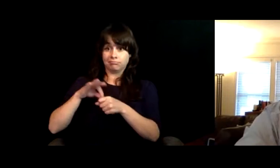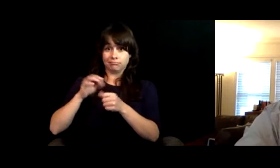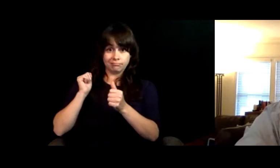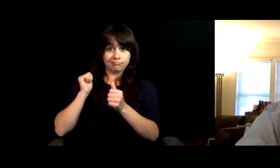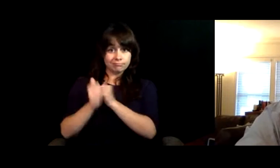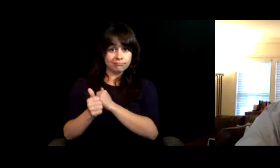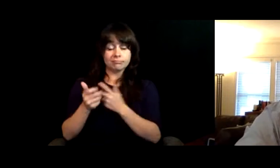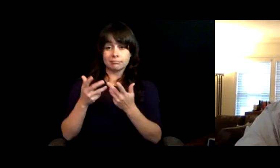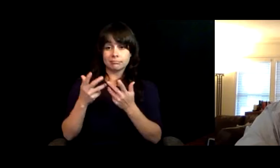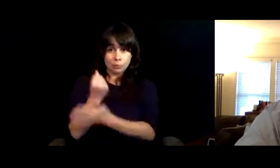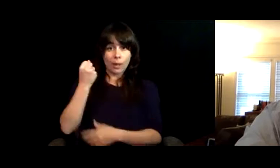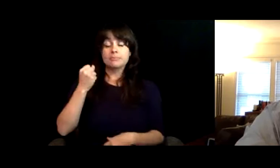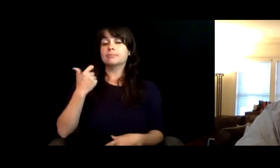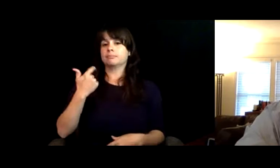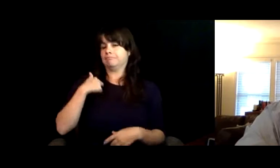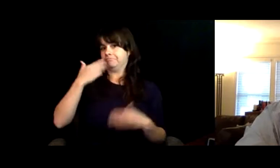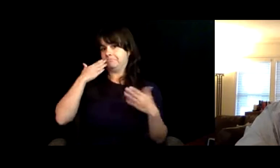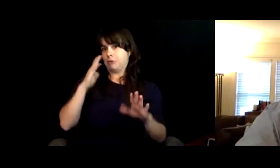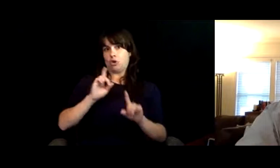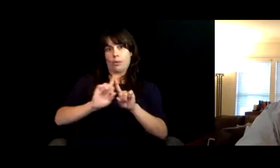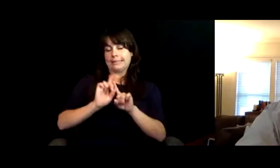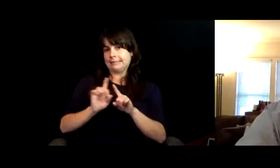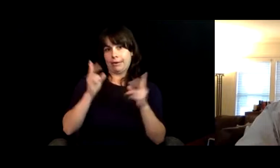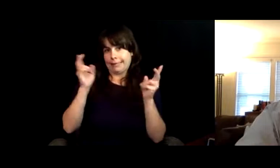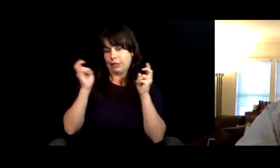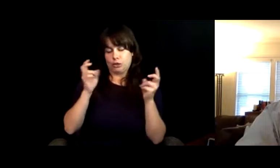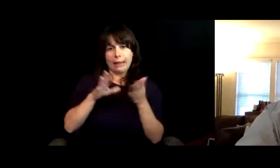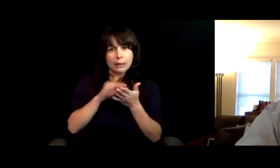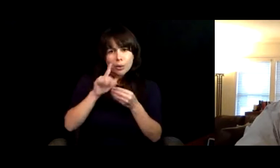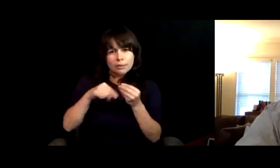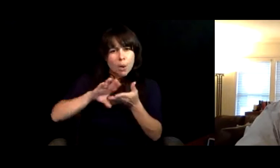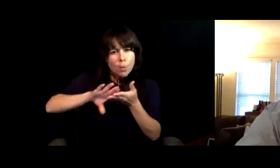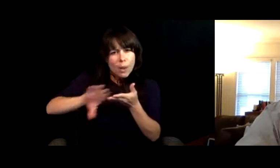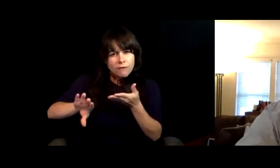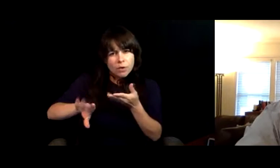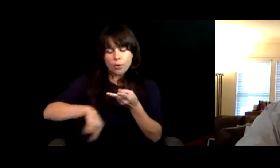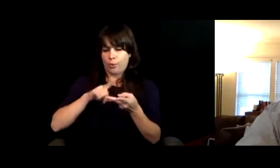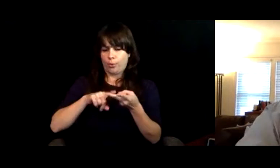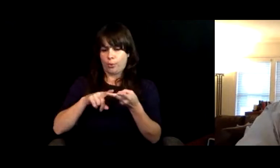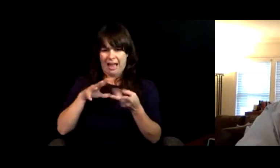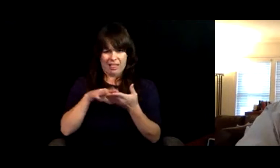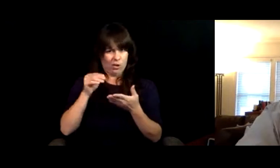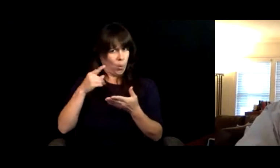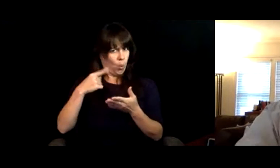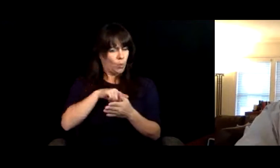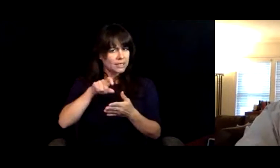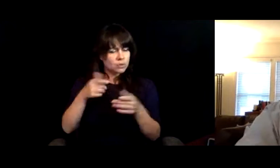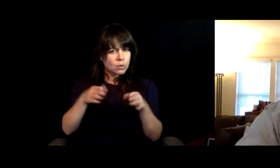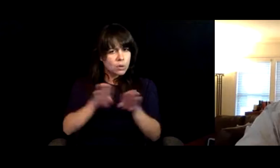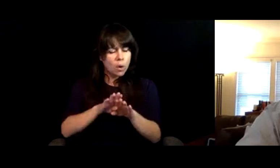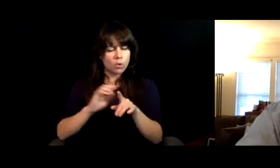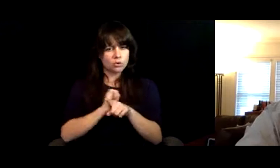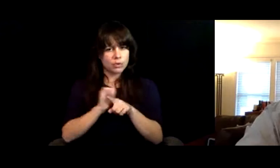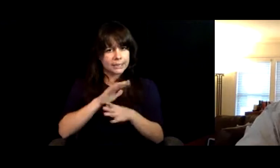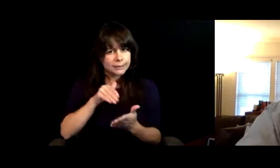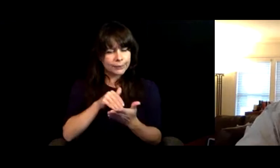I learned what a waiver was. I learned that we needed to close our training centers. I worked with ARC. I've